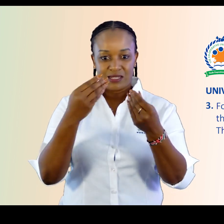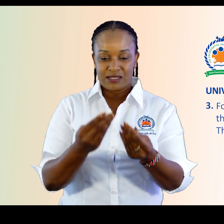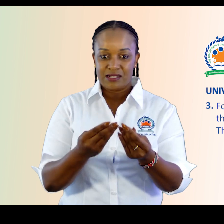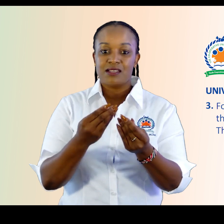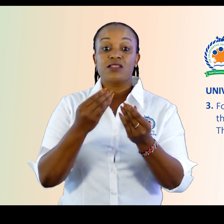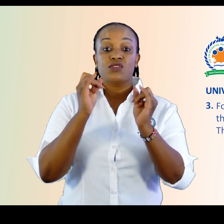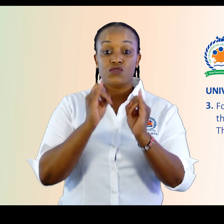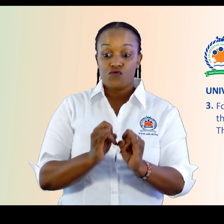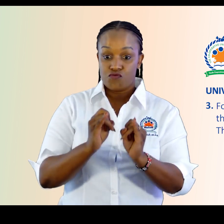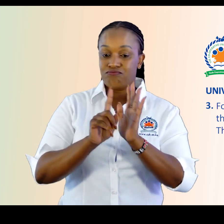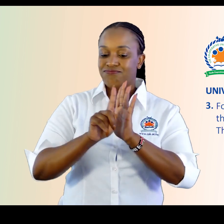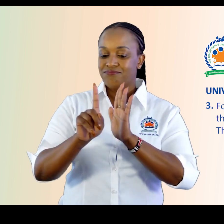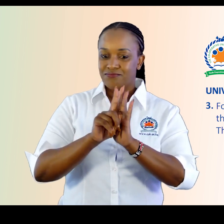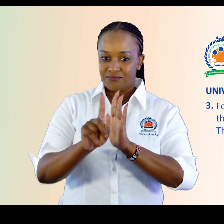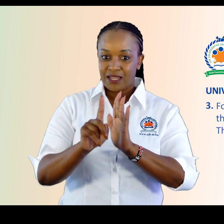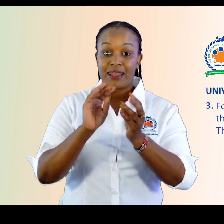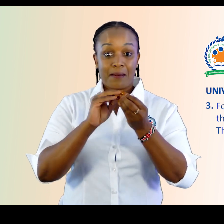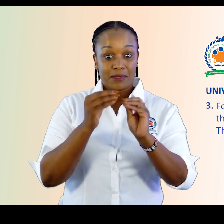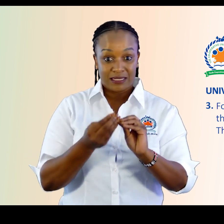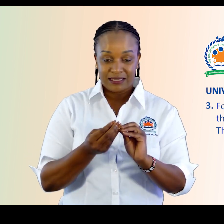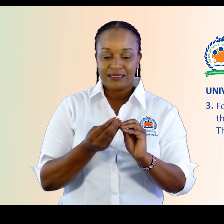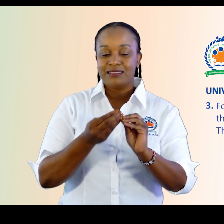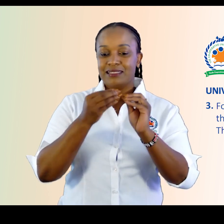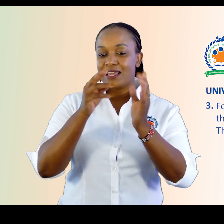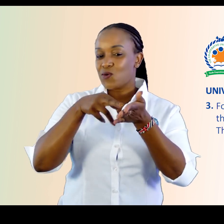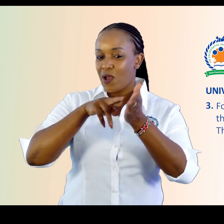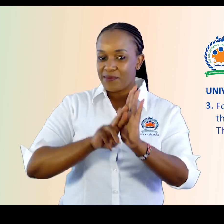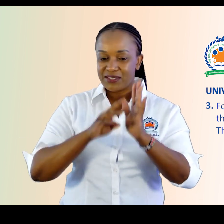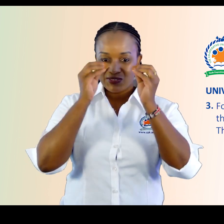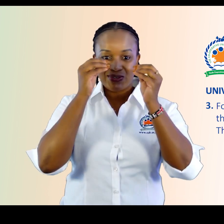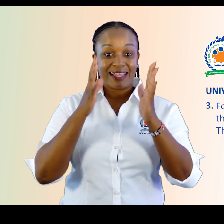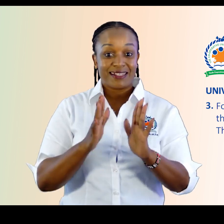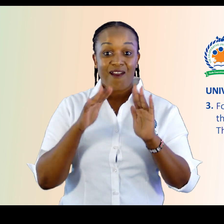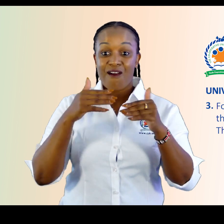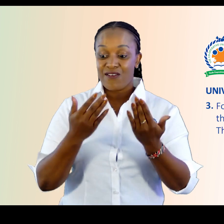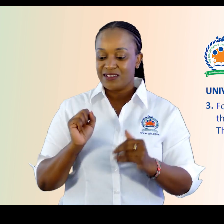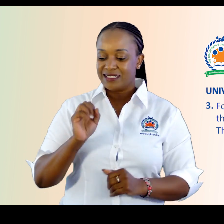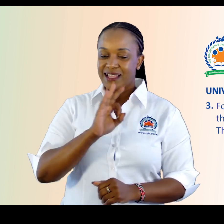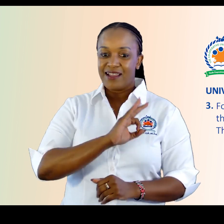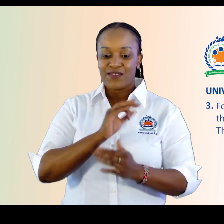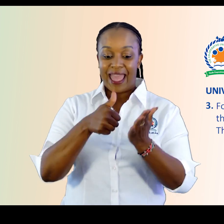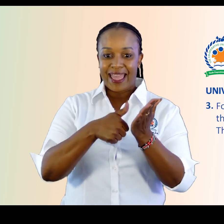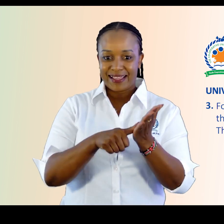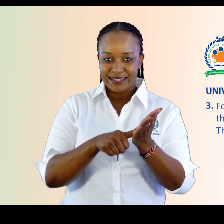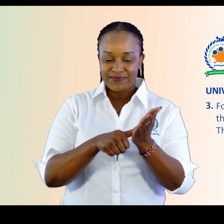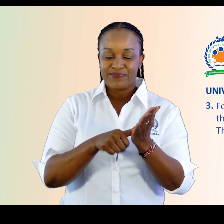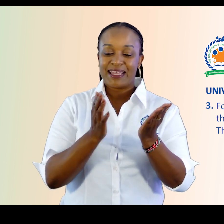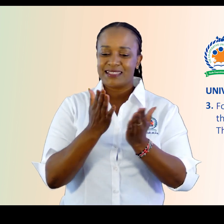new outpatient cards or numbers, the requirement is either a student's or a staff ID. The service